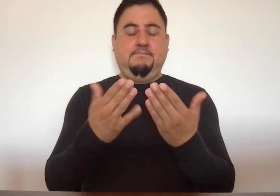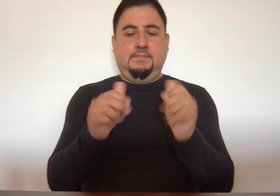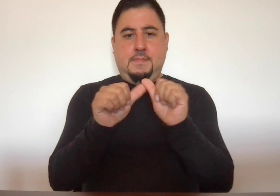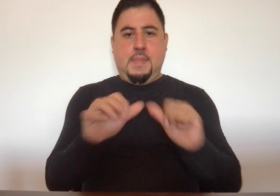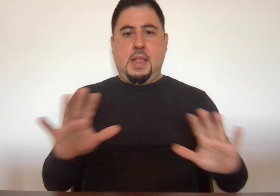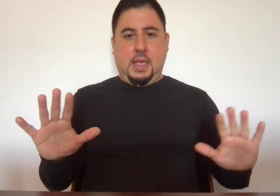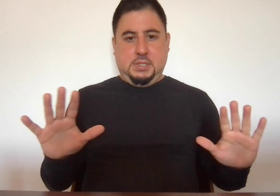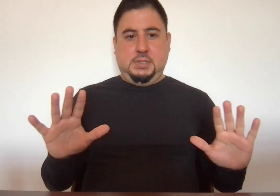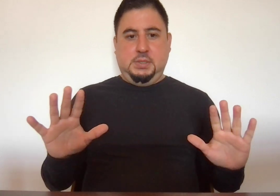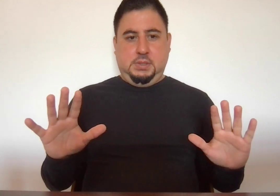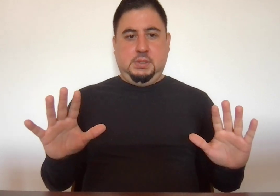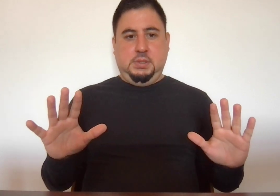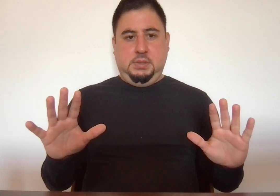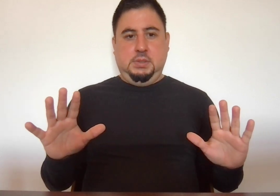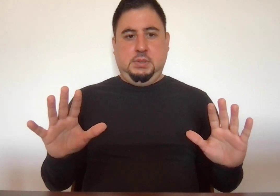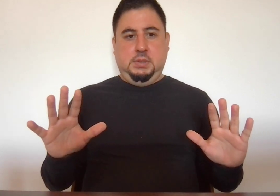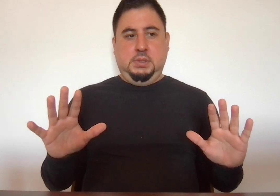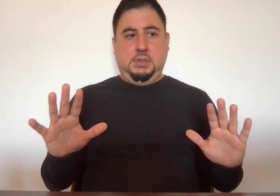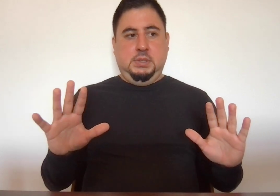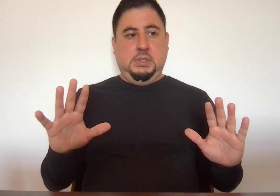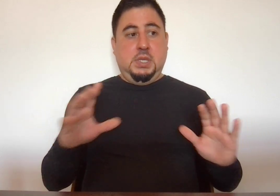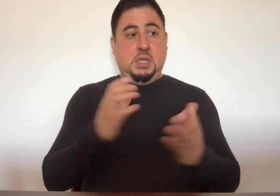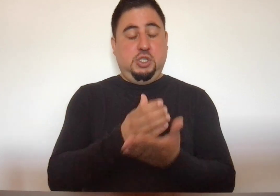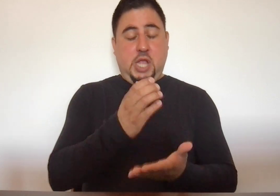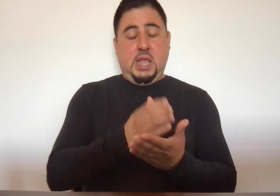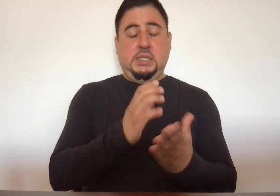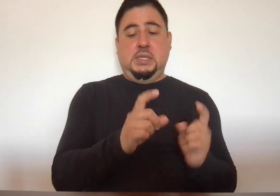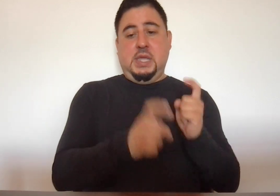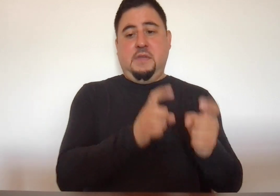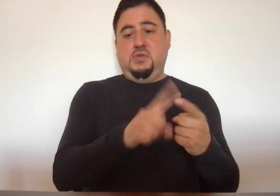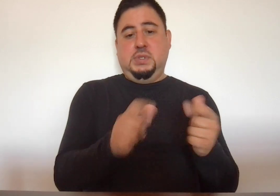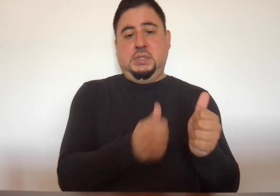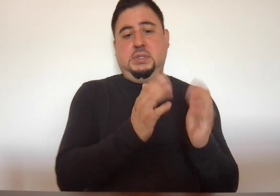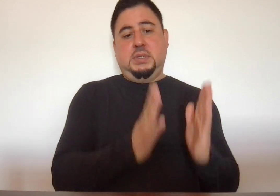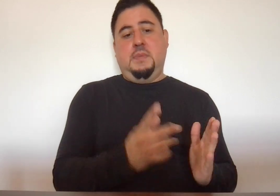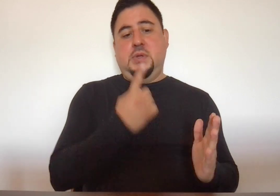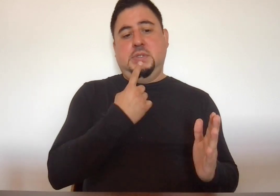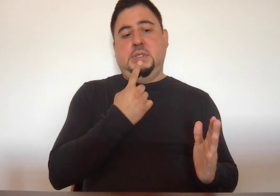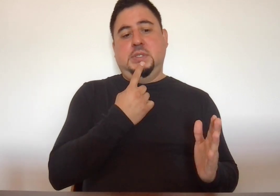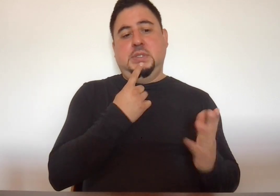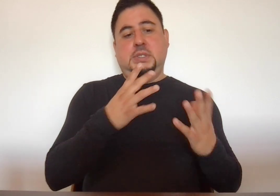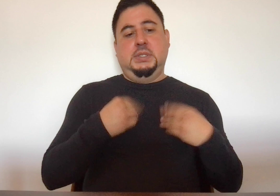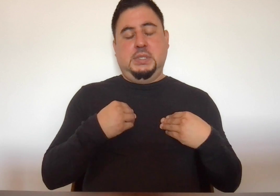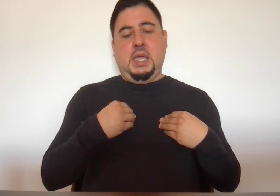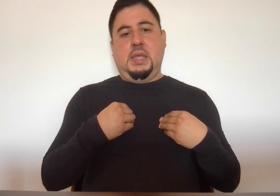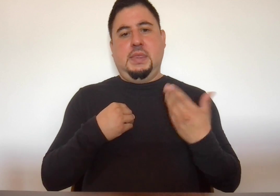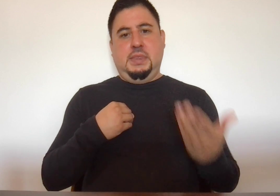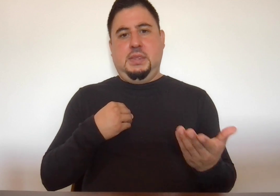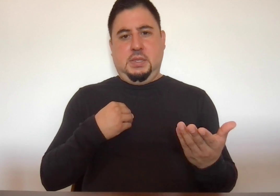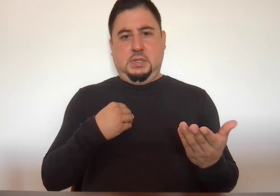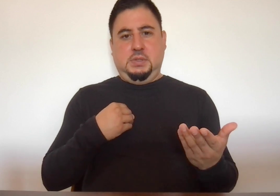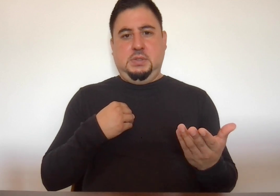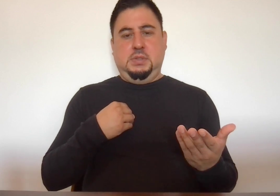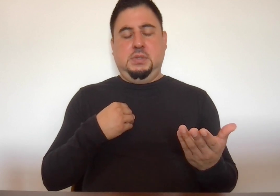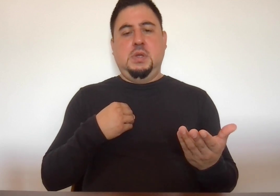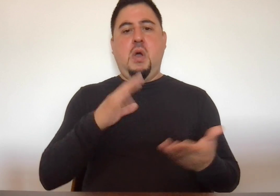blessing. He gave the chalice to his disciples, saying, "Take this, all of you, and drink from